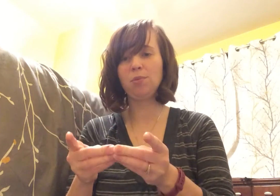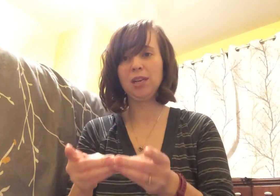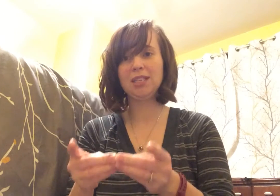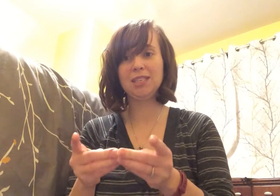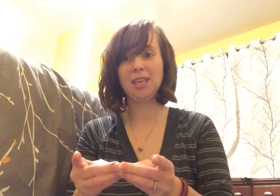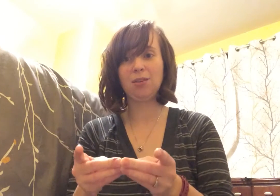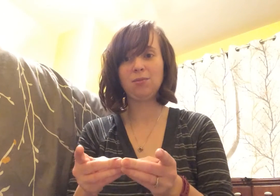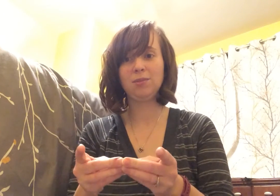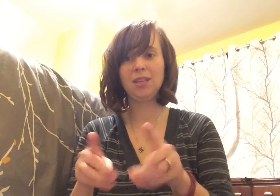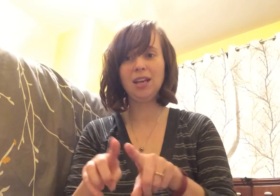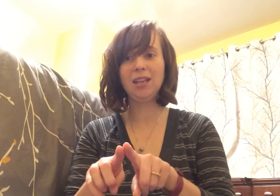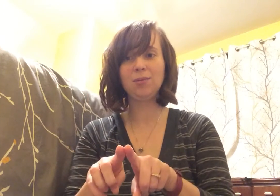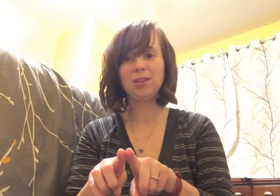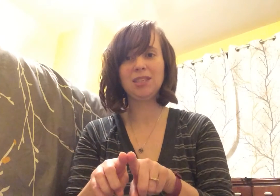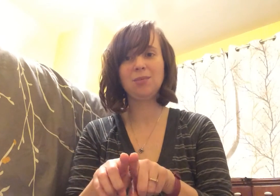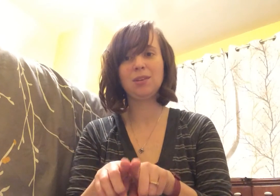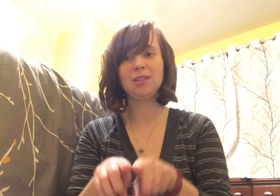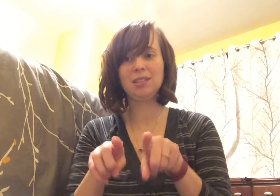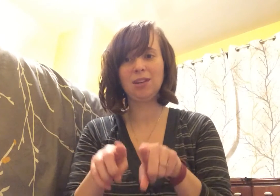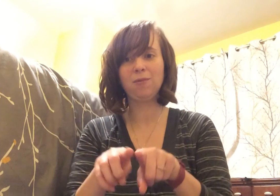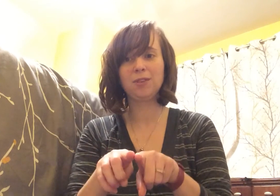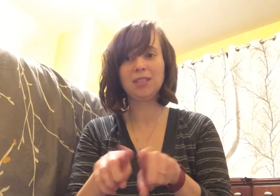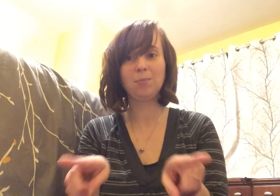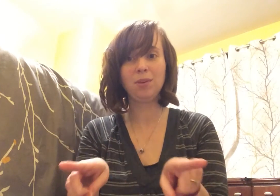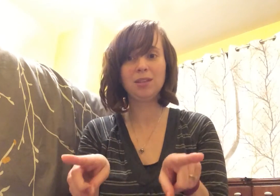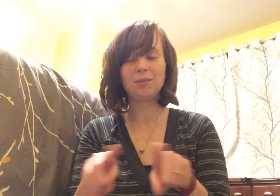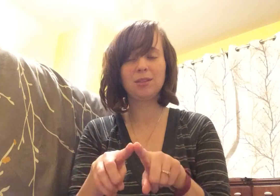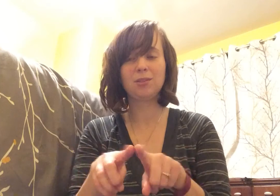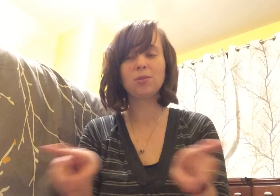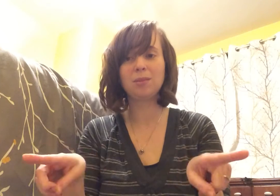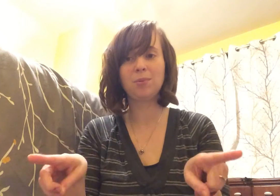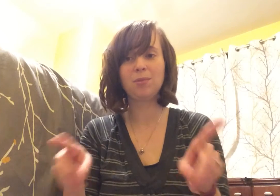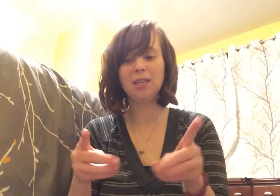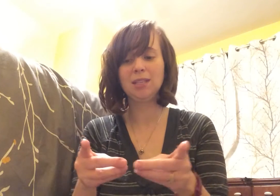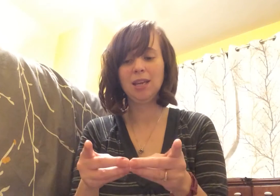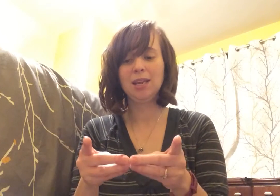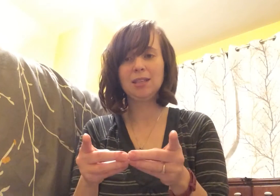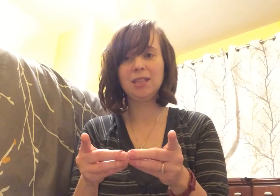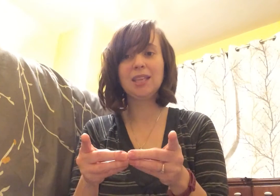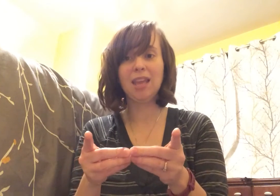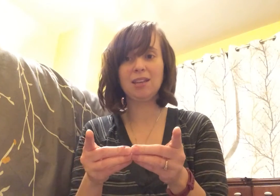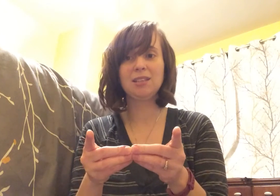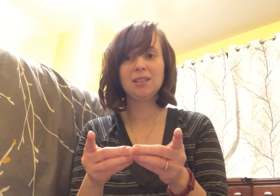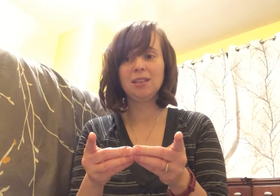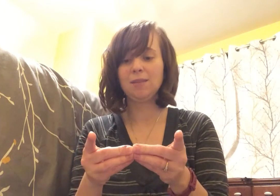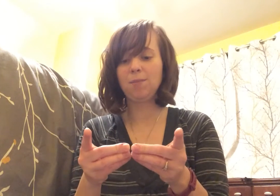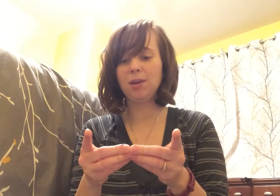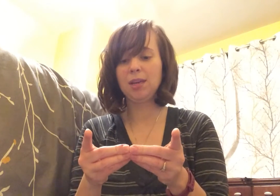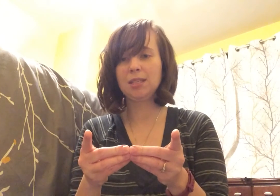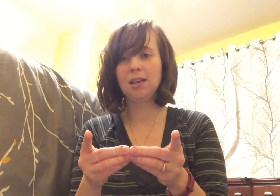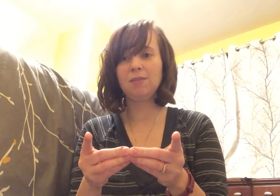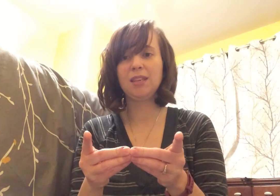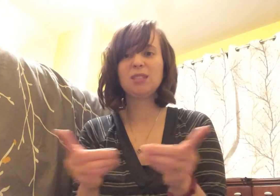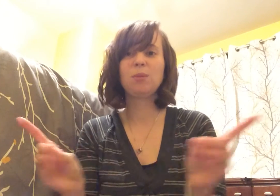pointed down. And kind of like where you see where it's down for separate, to go separate ways. It's like that. But it's kind of like splitting